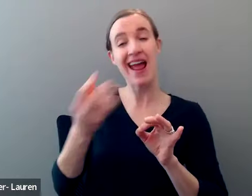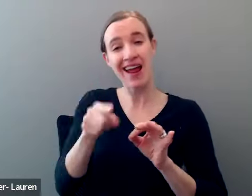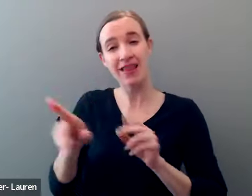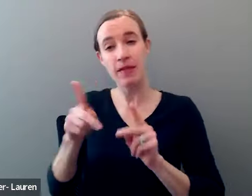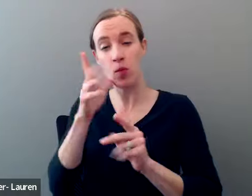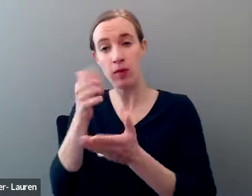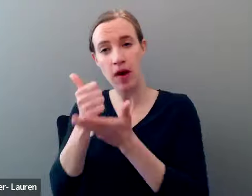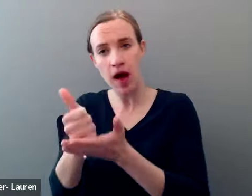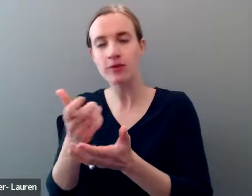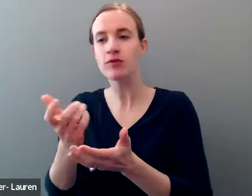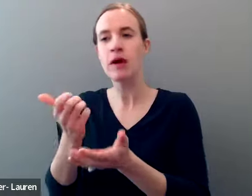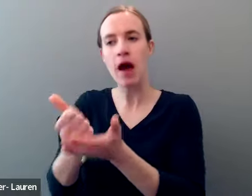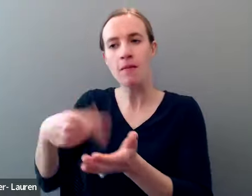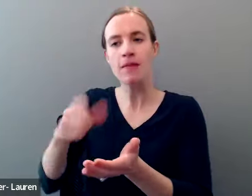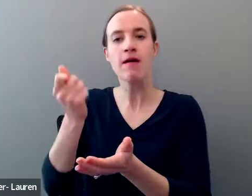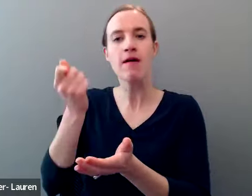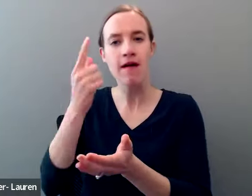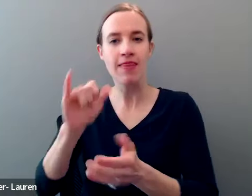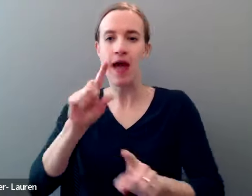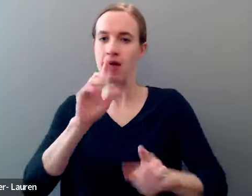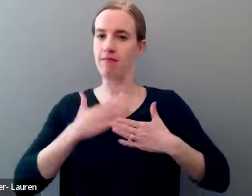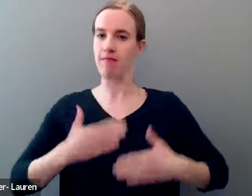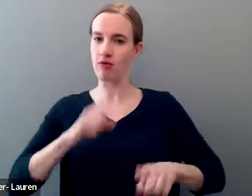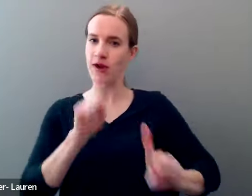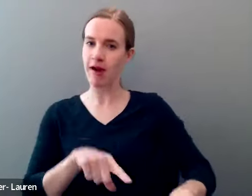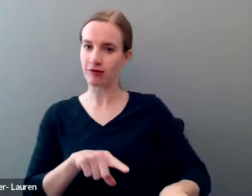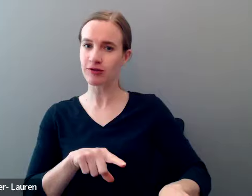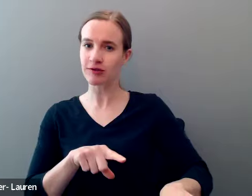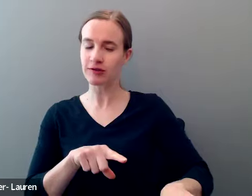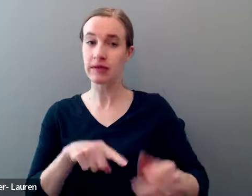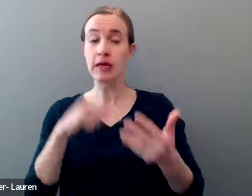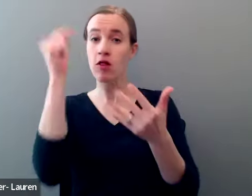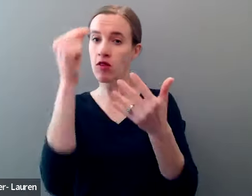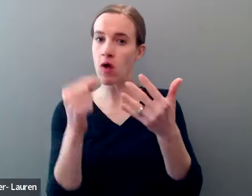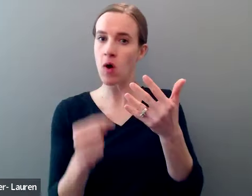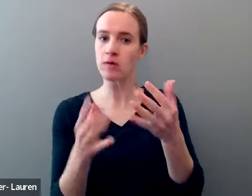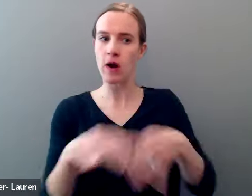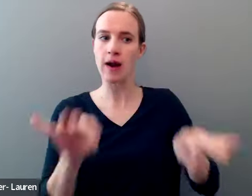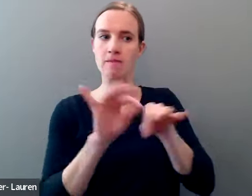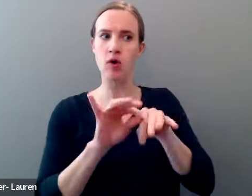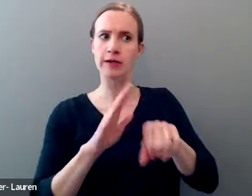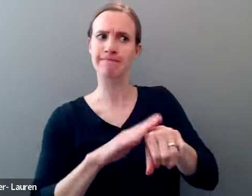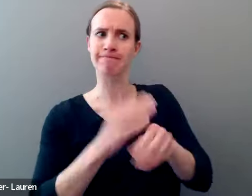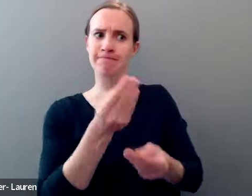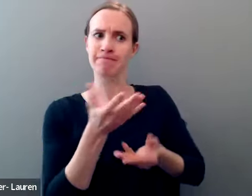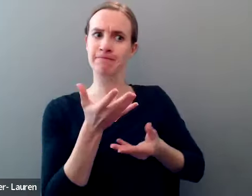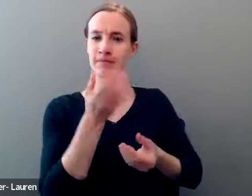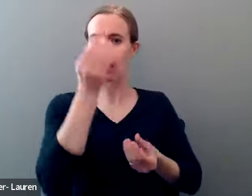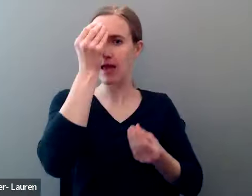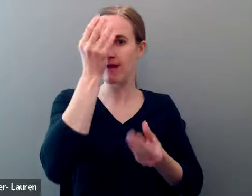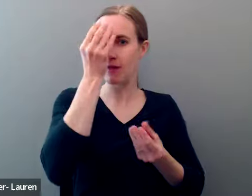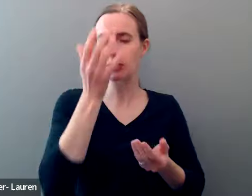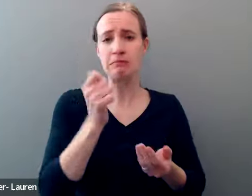are really important flags of information. I wouldn't even say red flags, but just